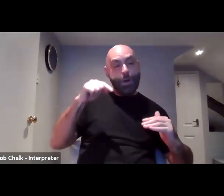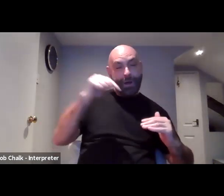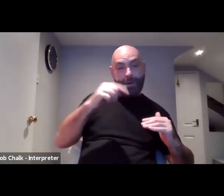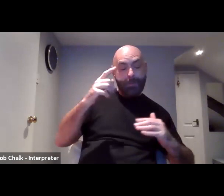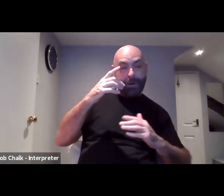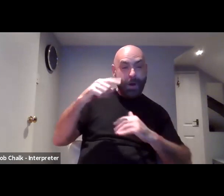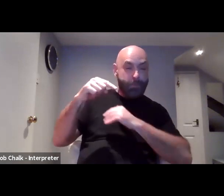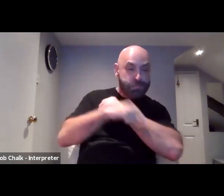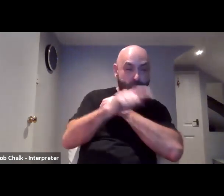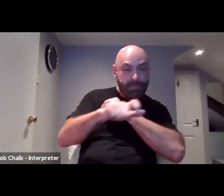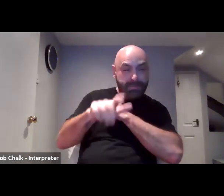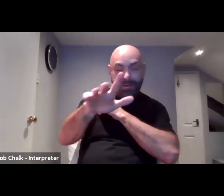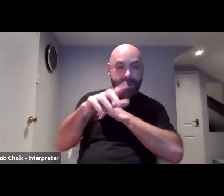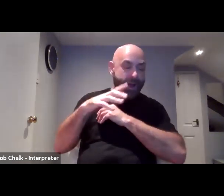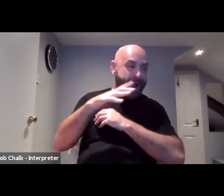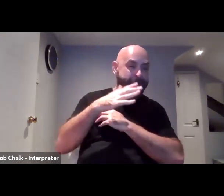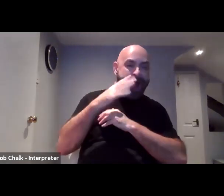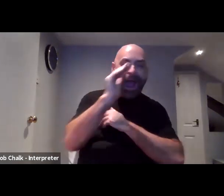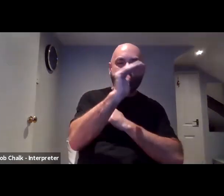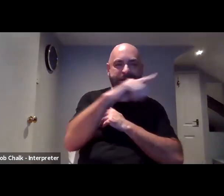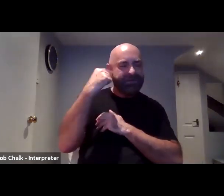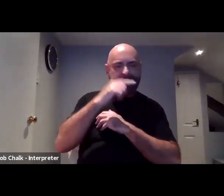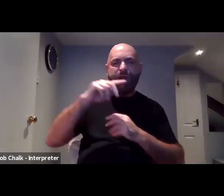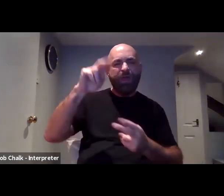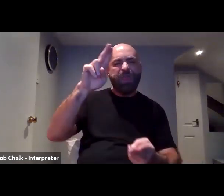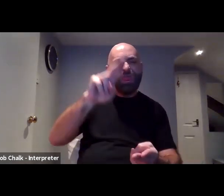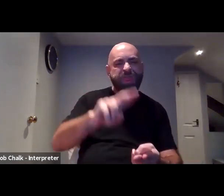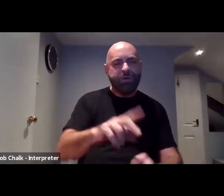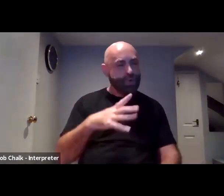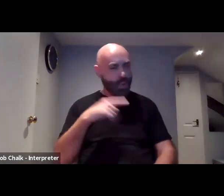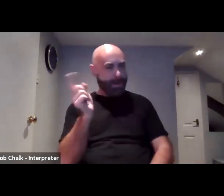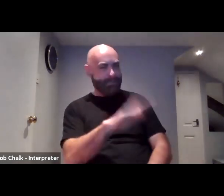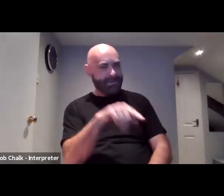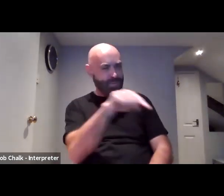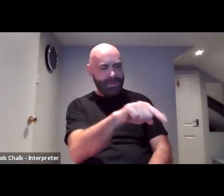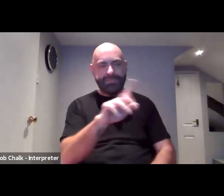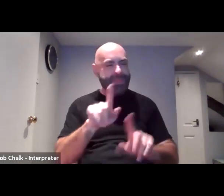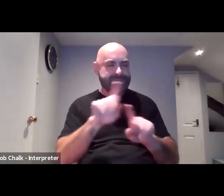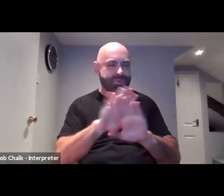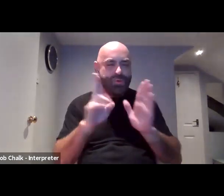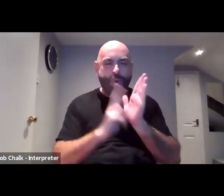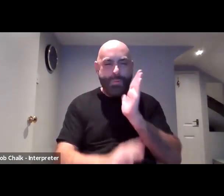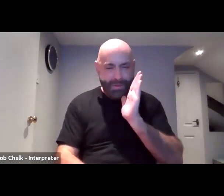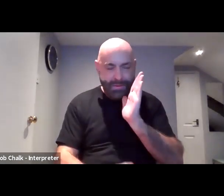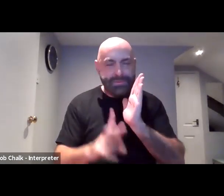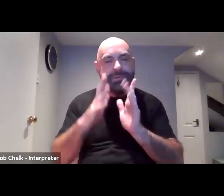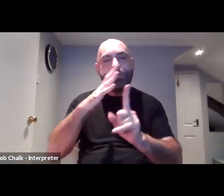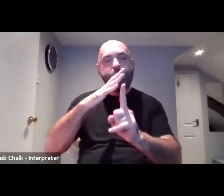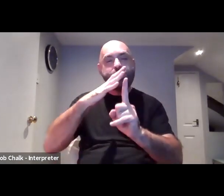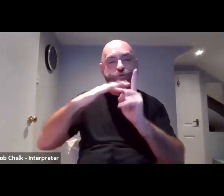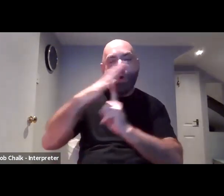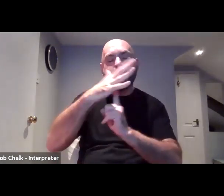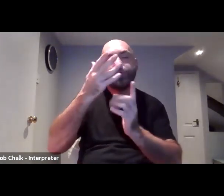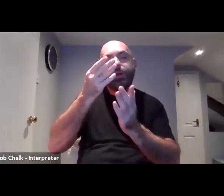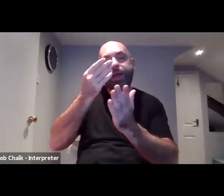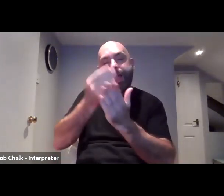outside London was going down. That's not a normal that we want to go back to. And social and economic